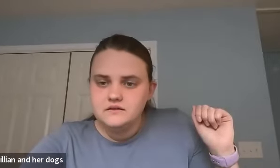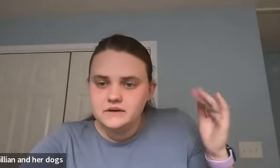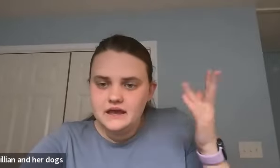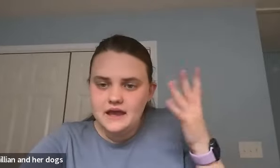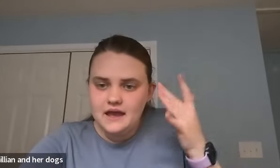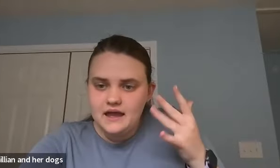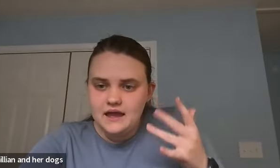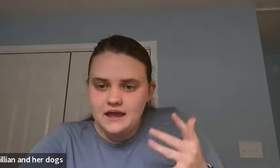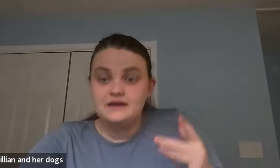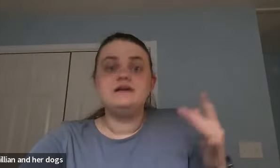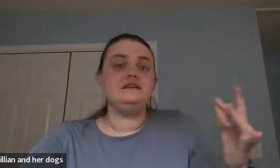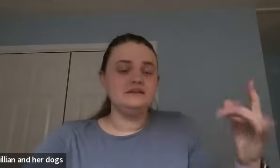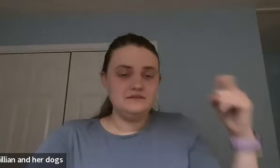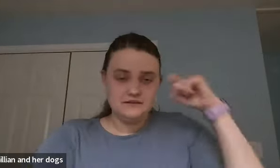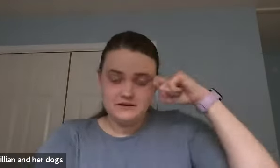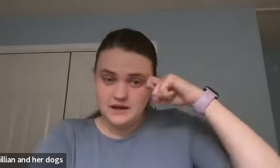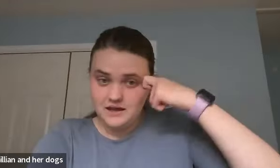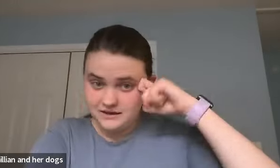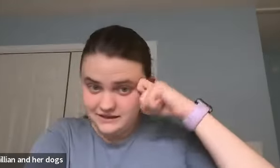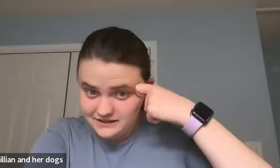we had onion.